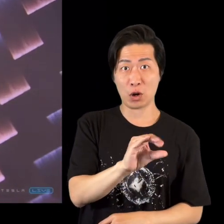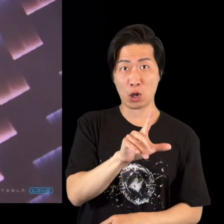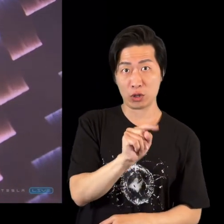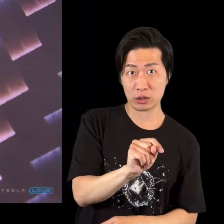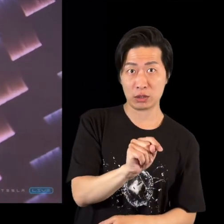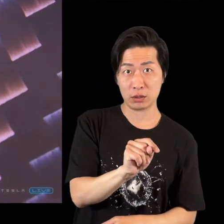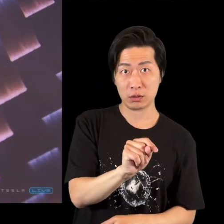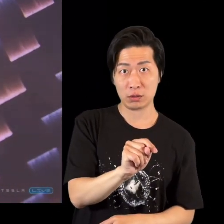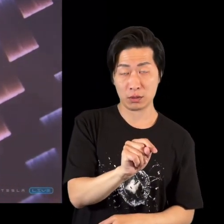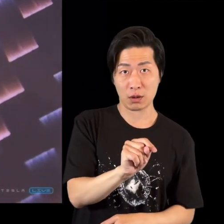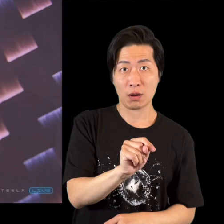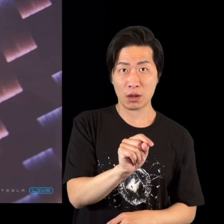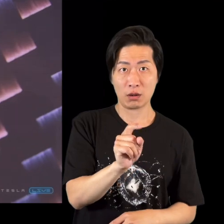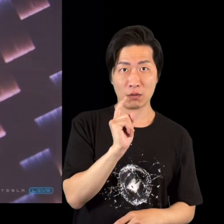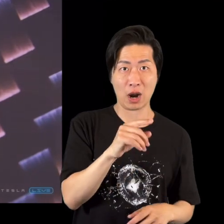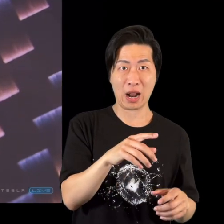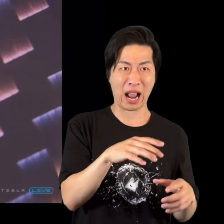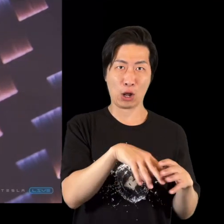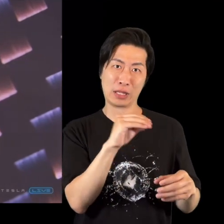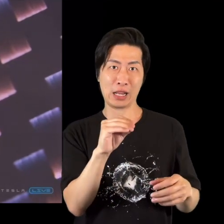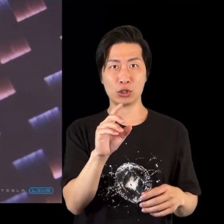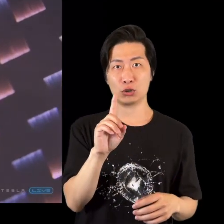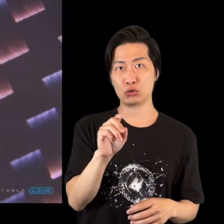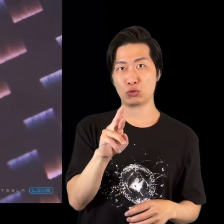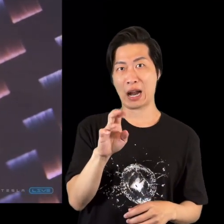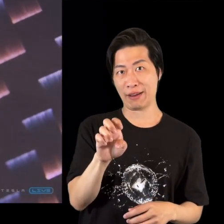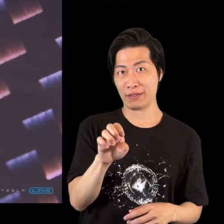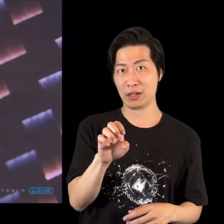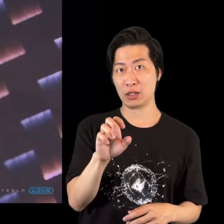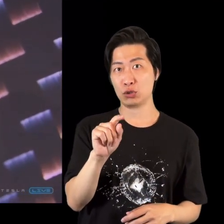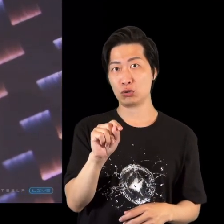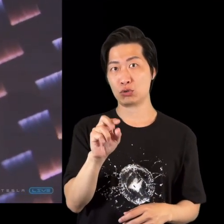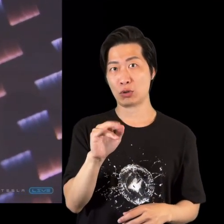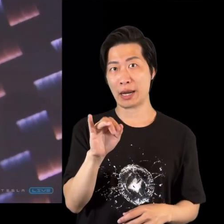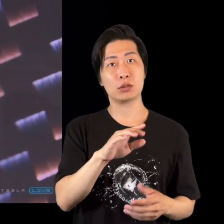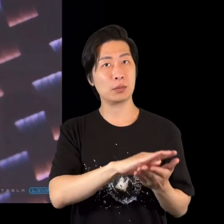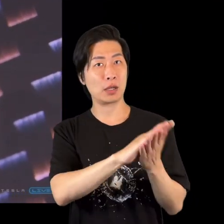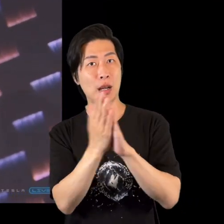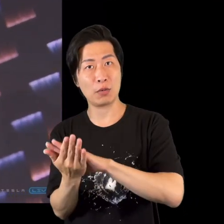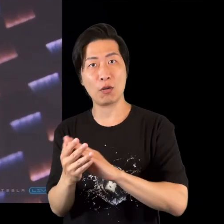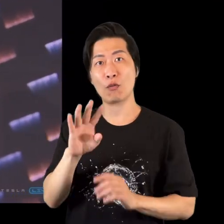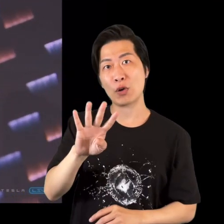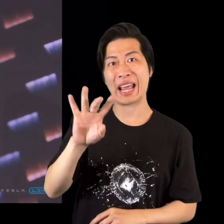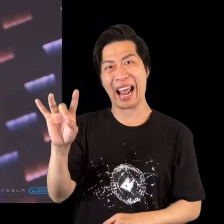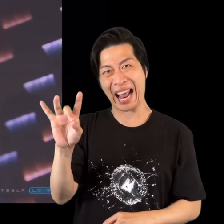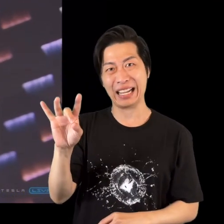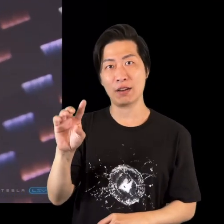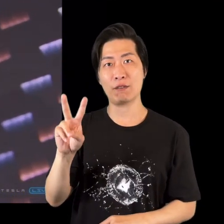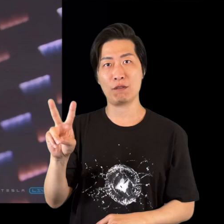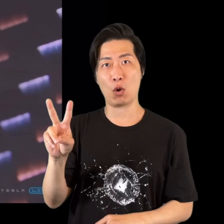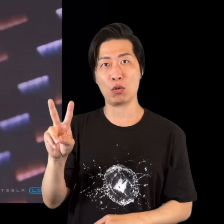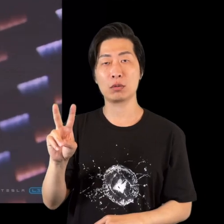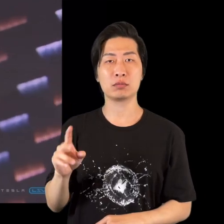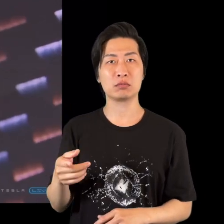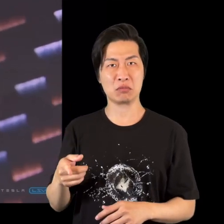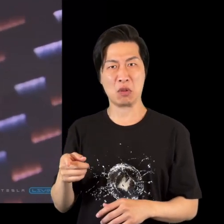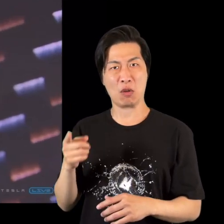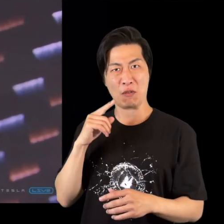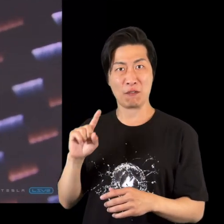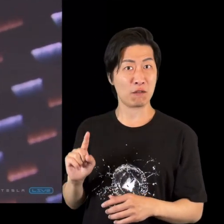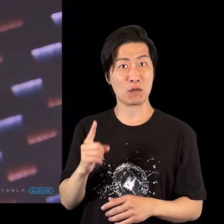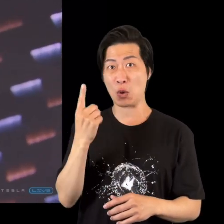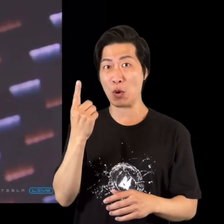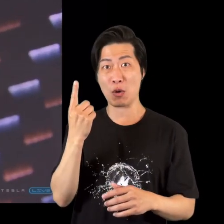48-volt architecture. And to first approximation, that means we need only about a quarter as much